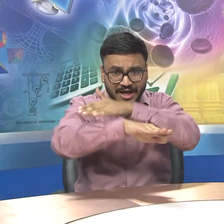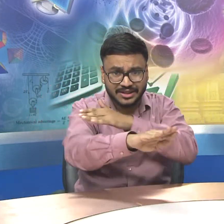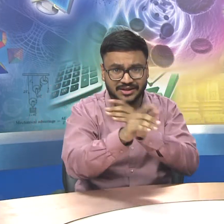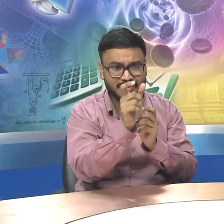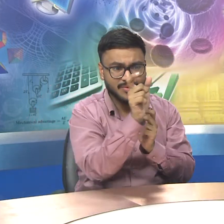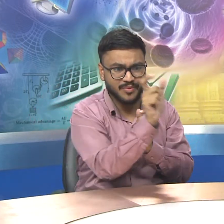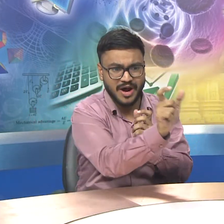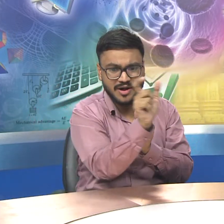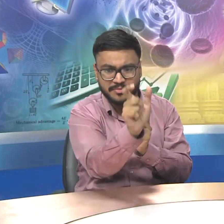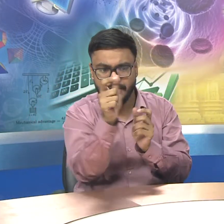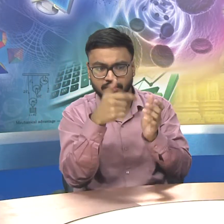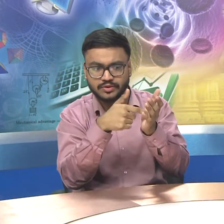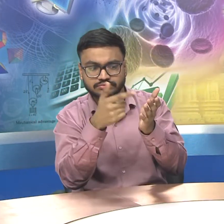words.